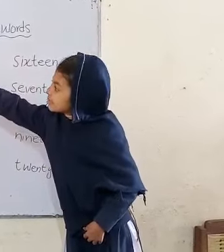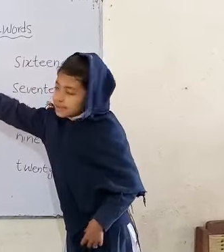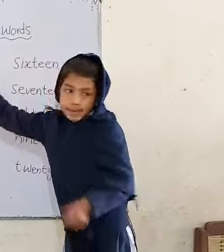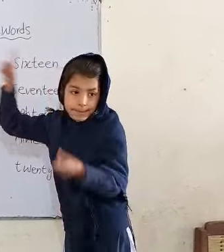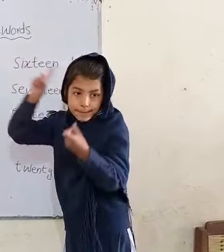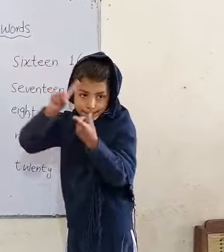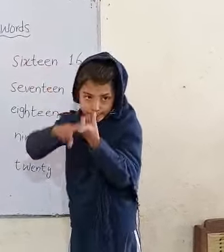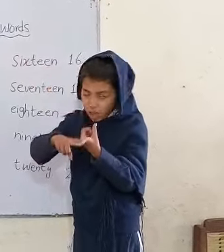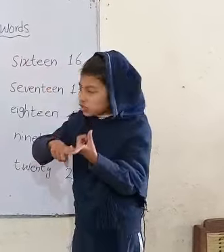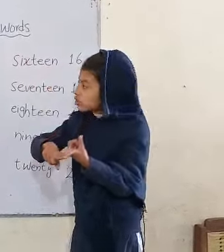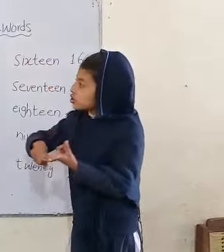E